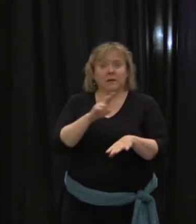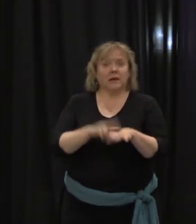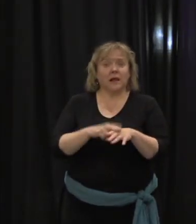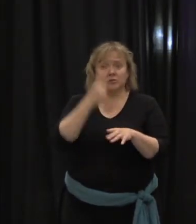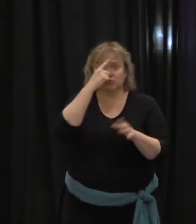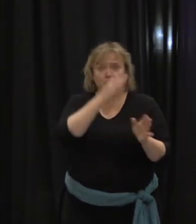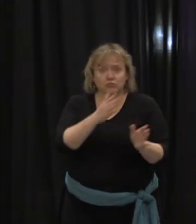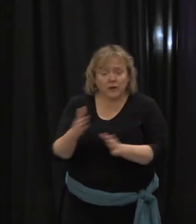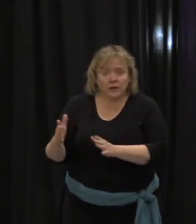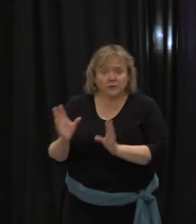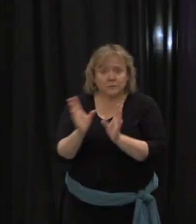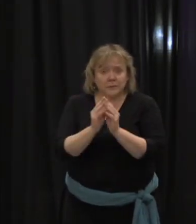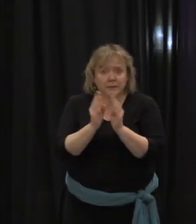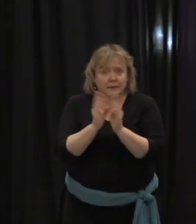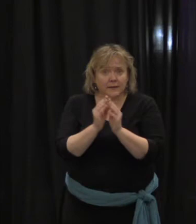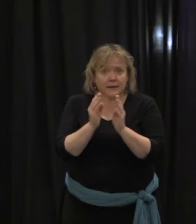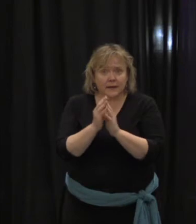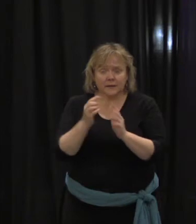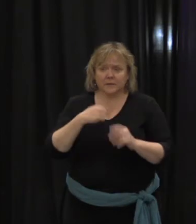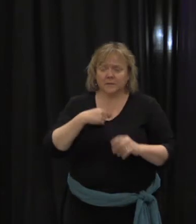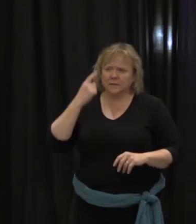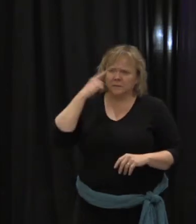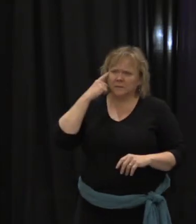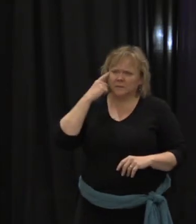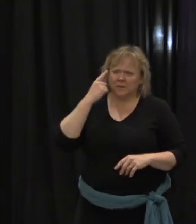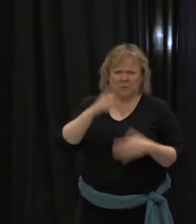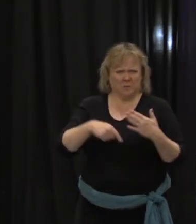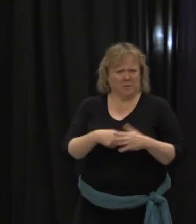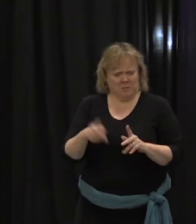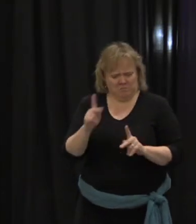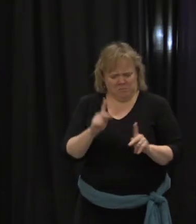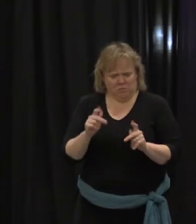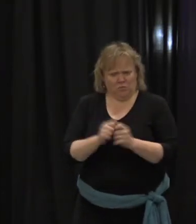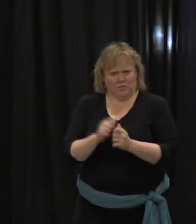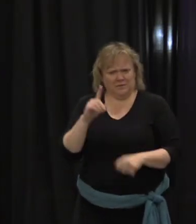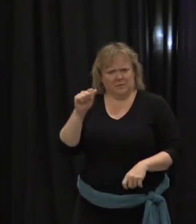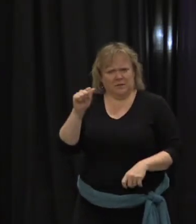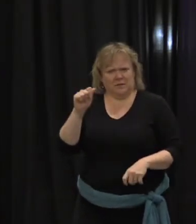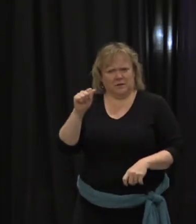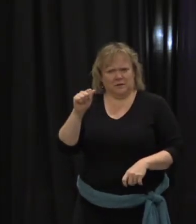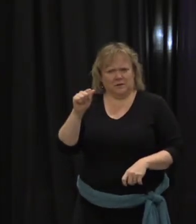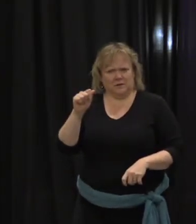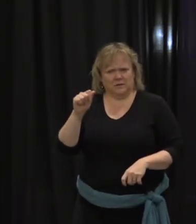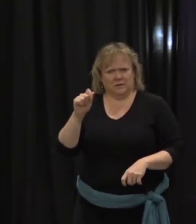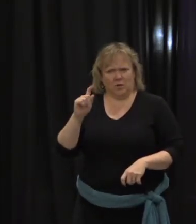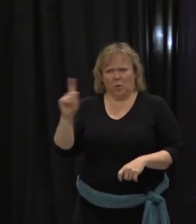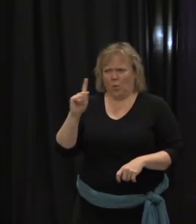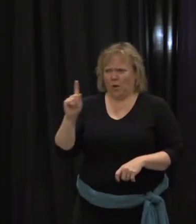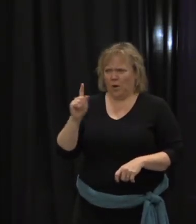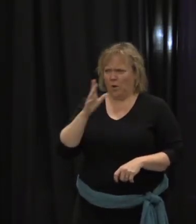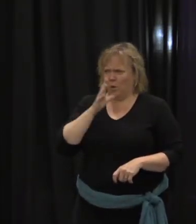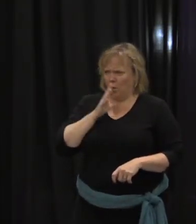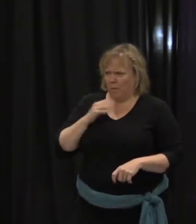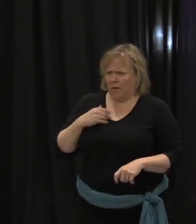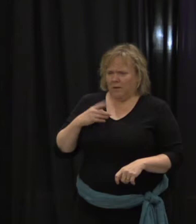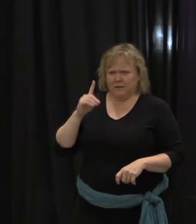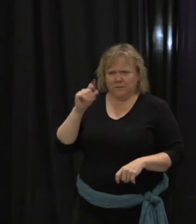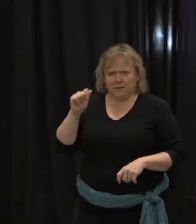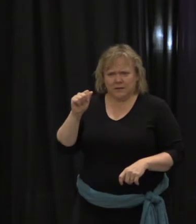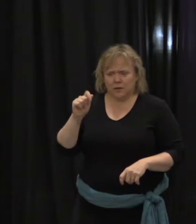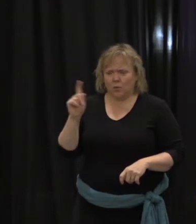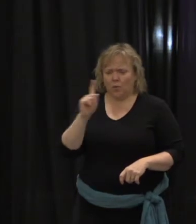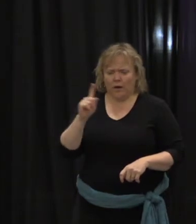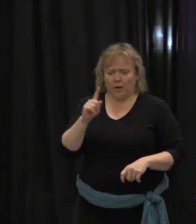asking, what about disabled people? Where are the statistics on disabled women? what about ableism? Why